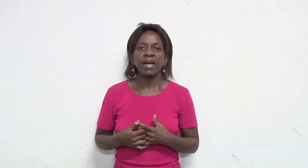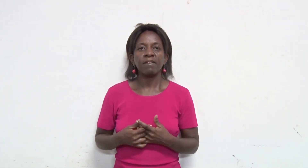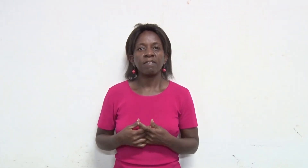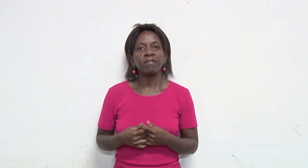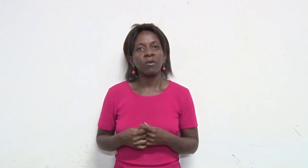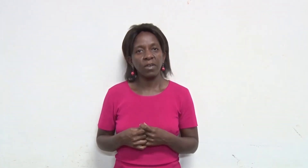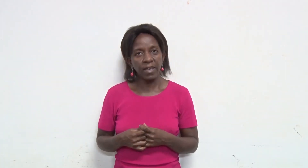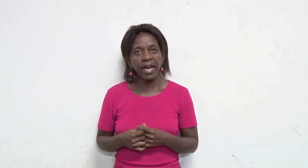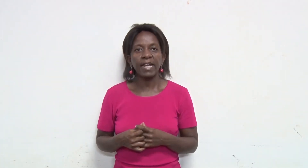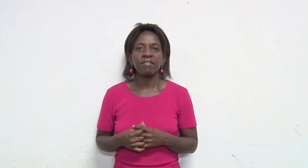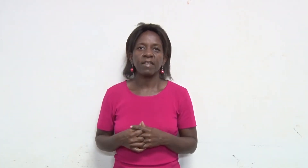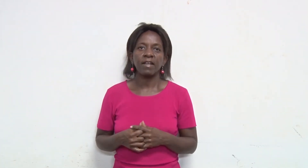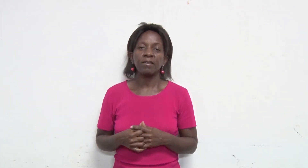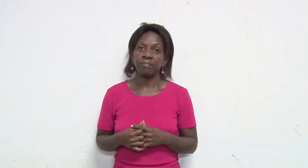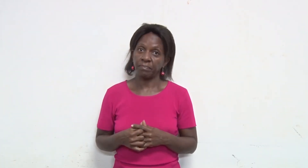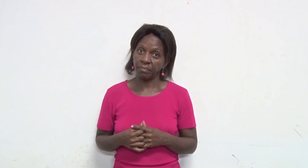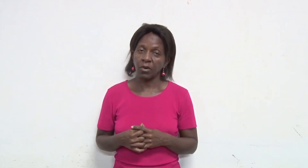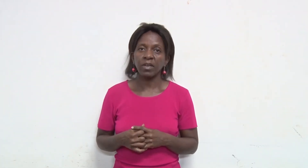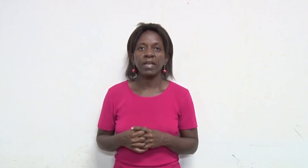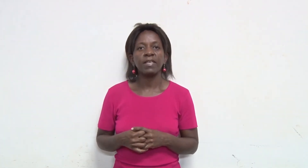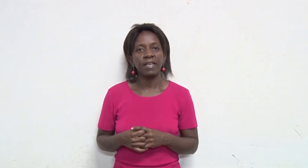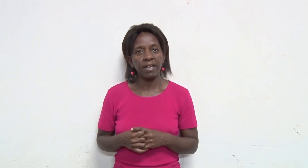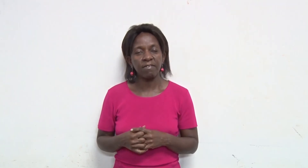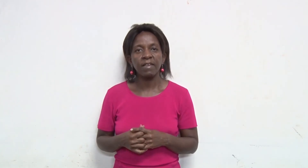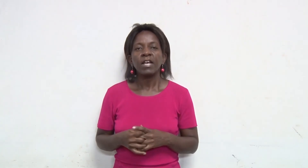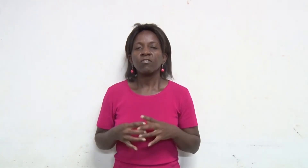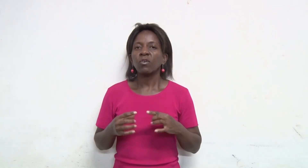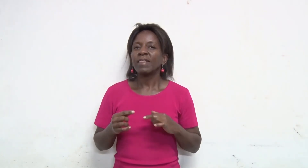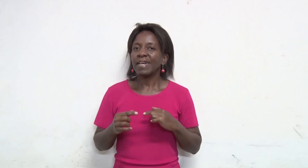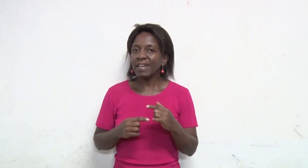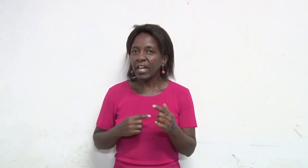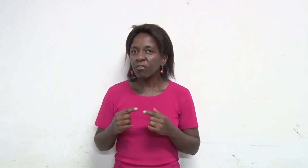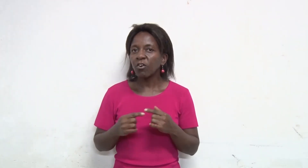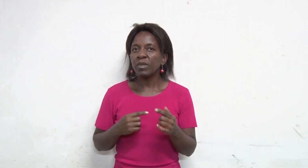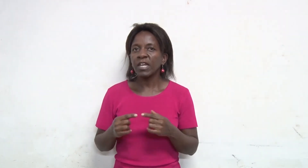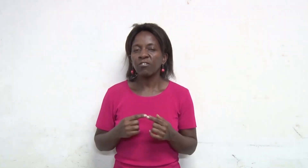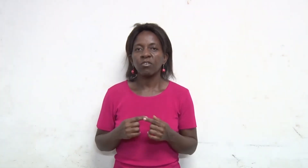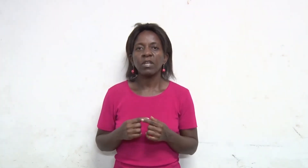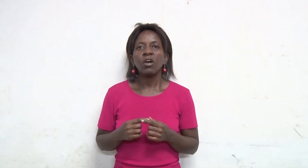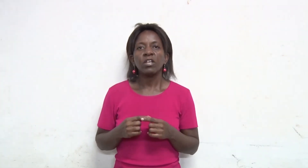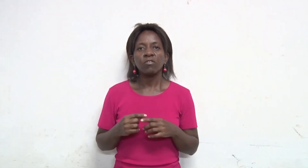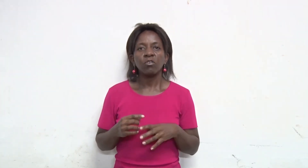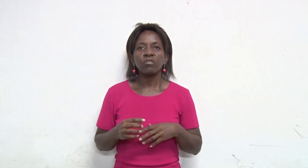and he says, okay, I understand, okay, yes. So that kind of communication is